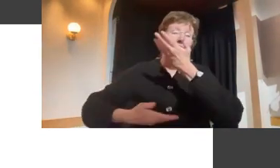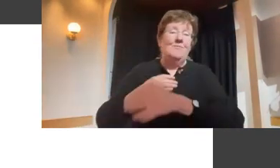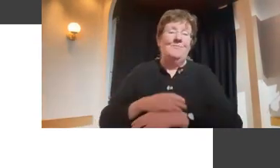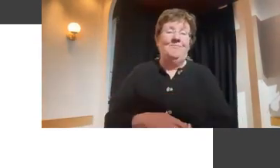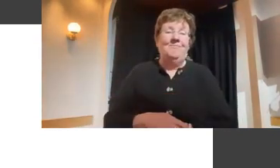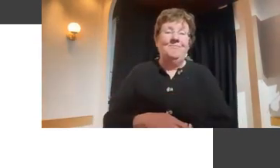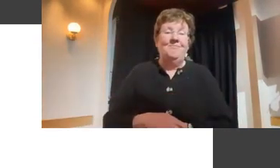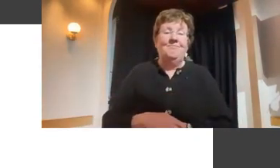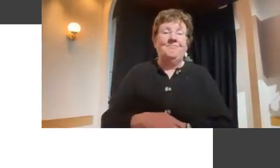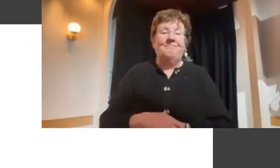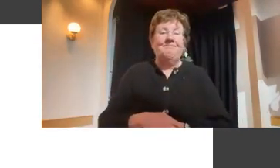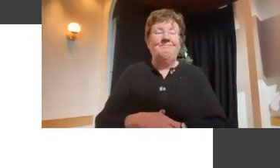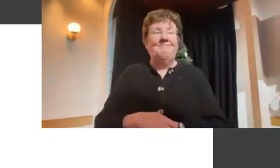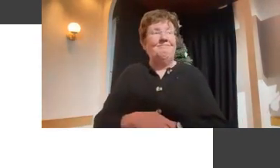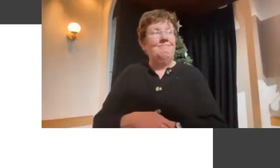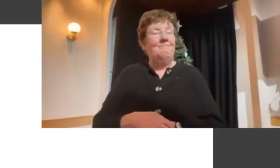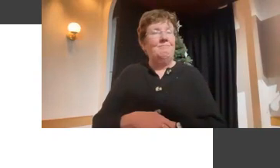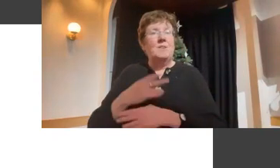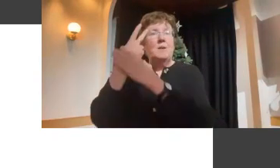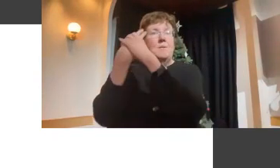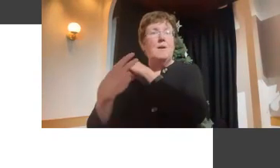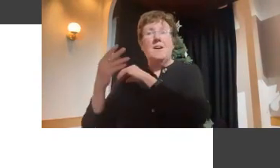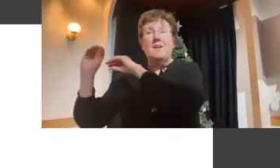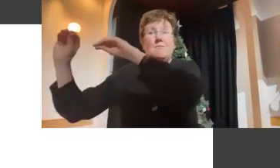consider BSL though, it's a very different story.